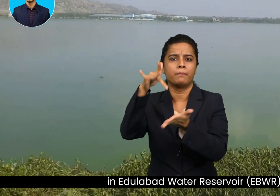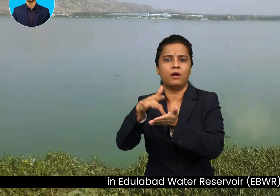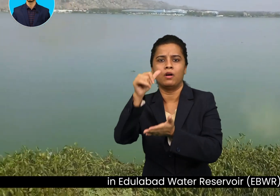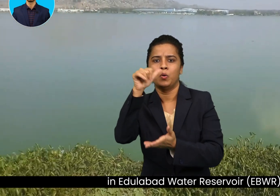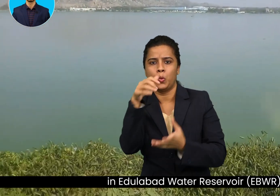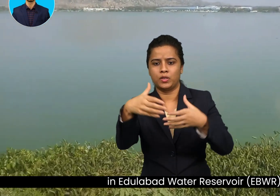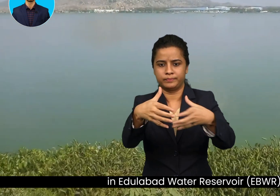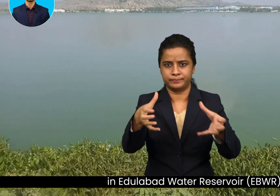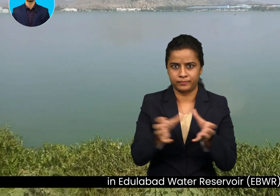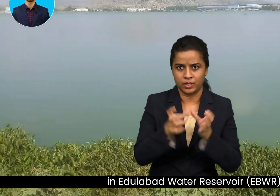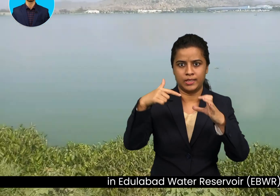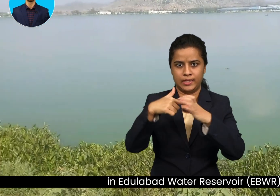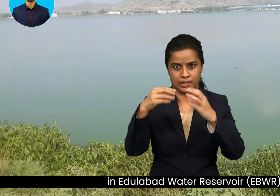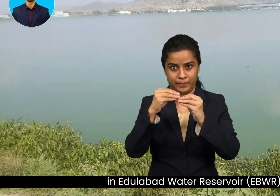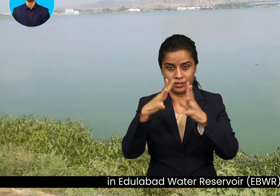EBWR,